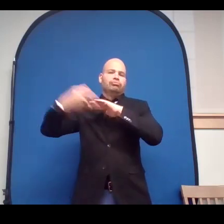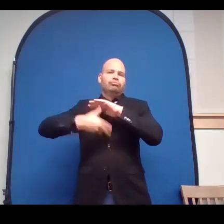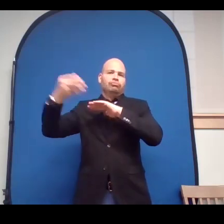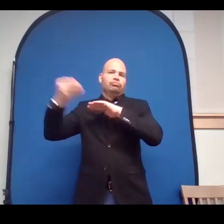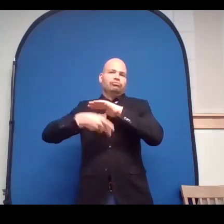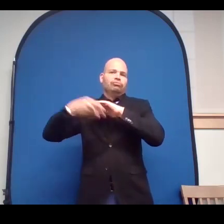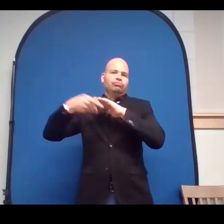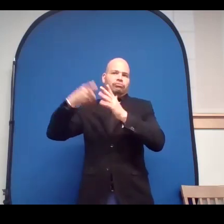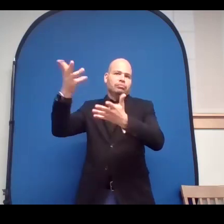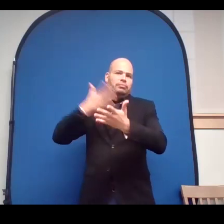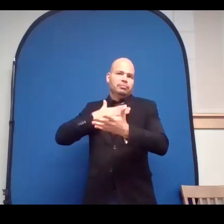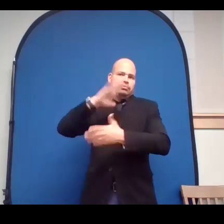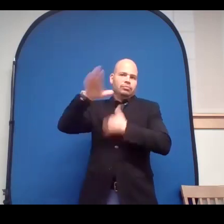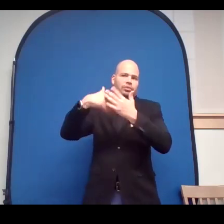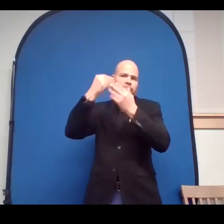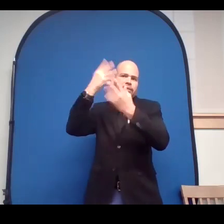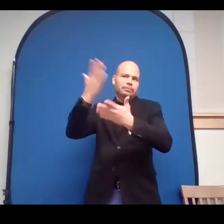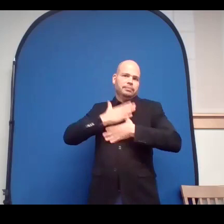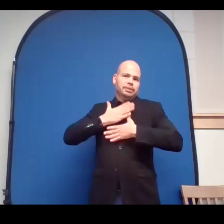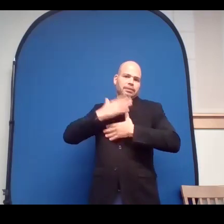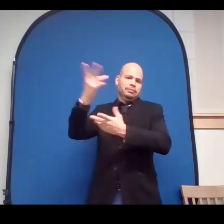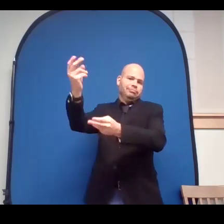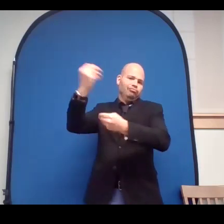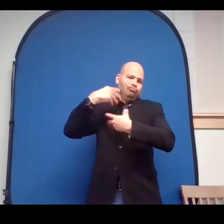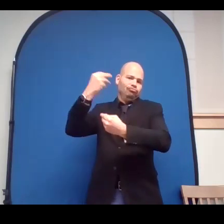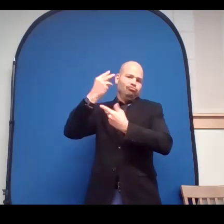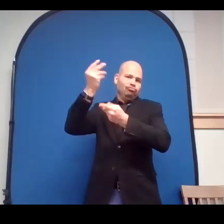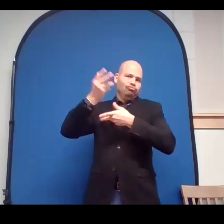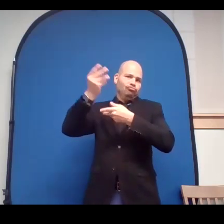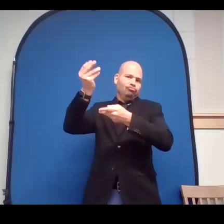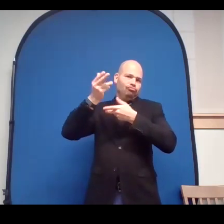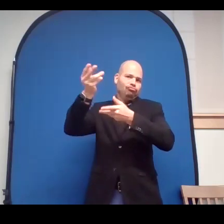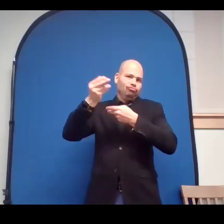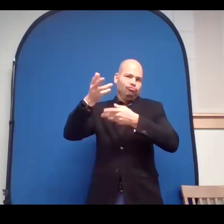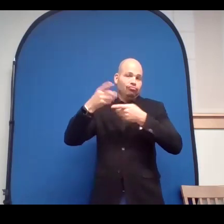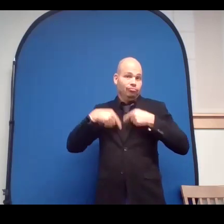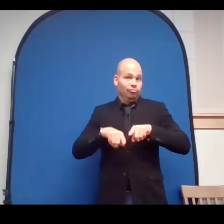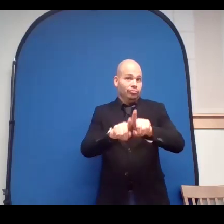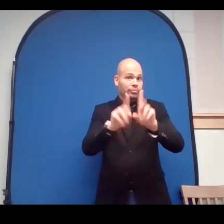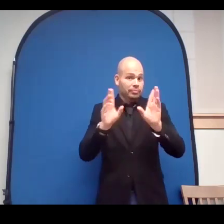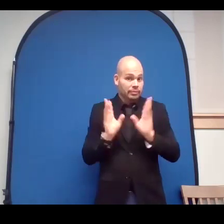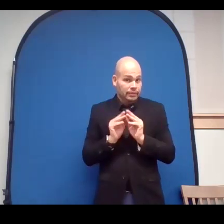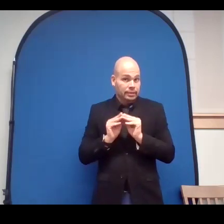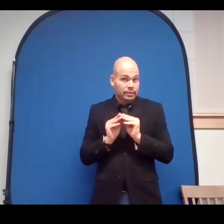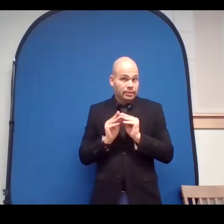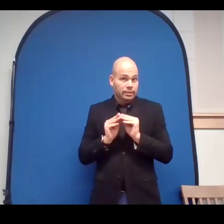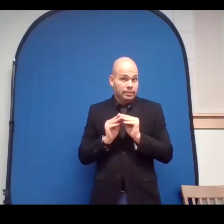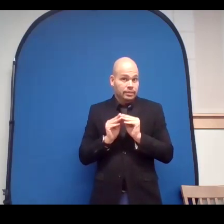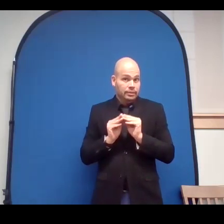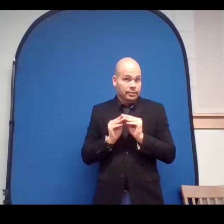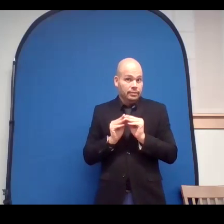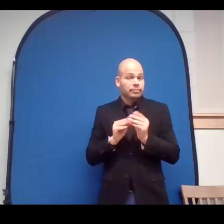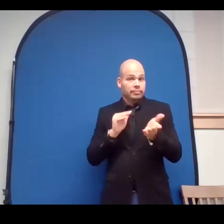regarding the firearms and the plan that I understood from speaking with Staff